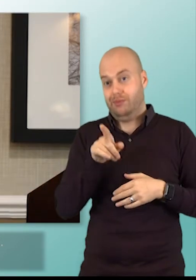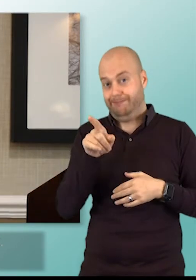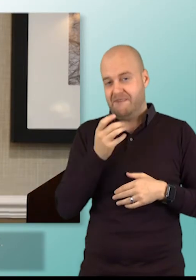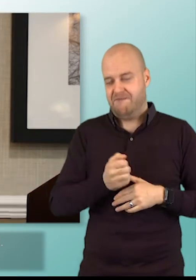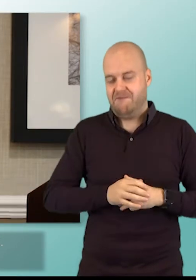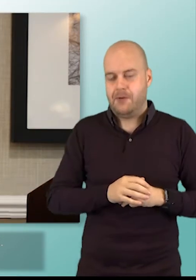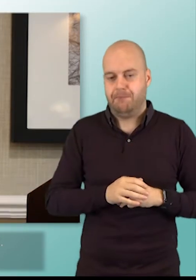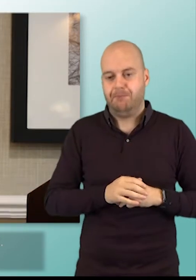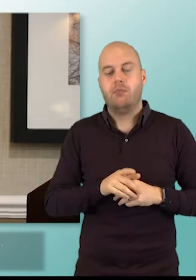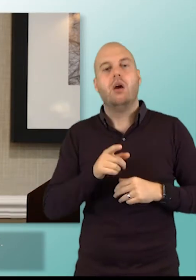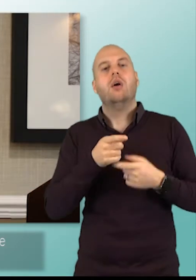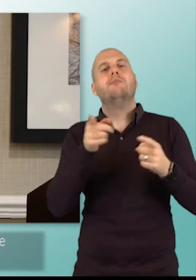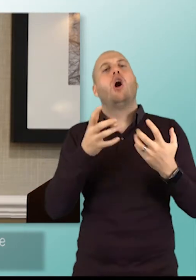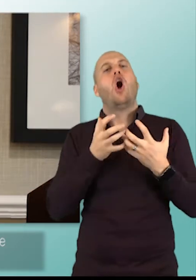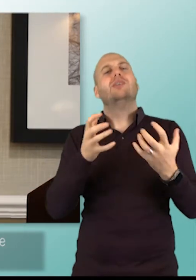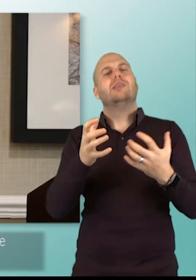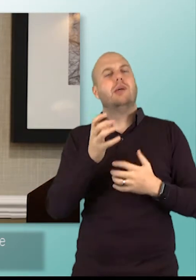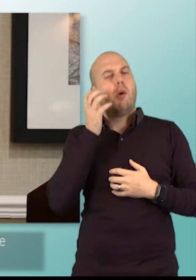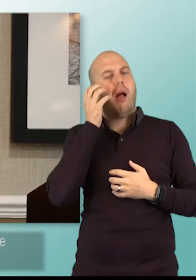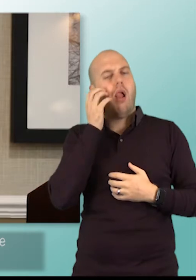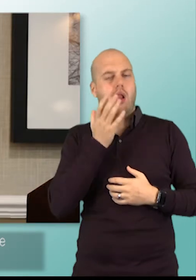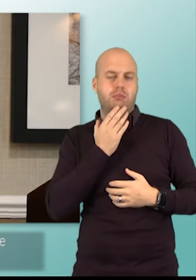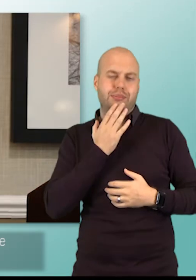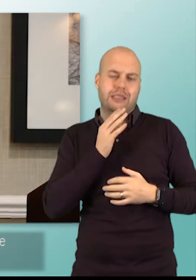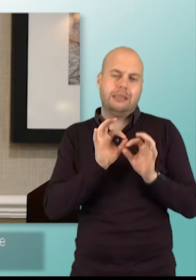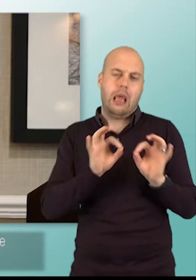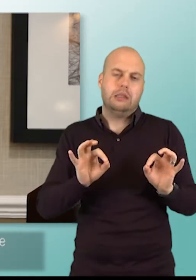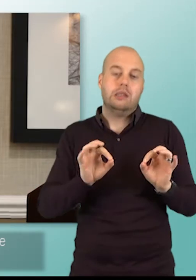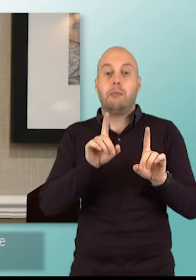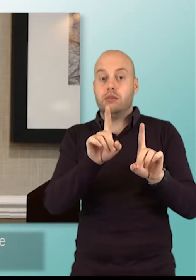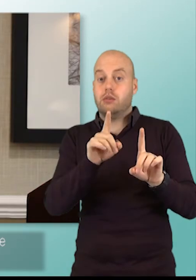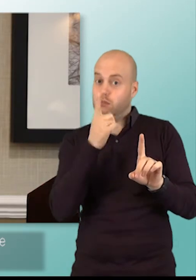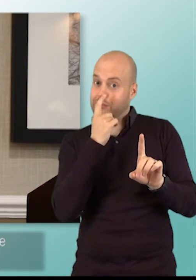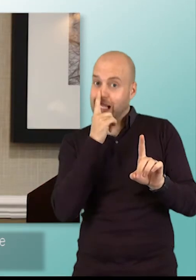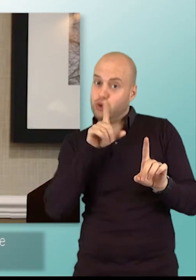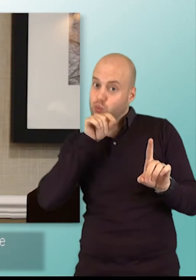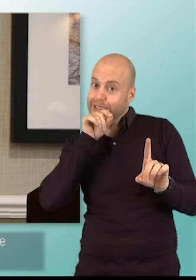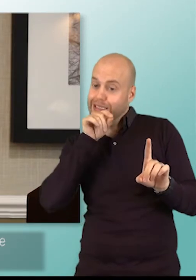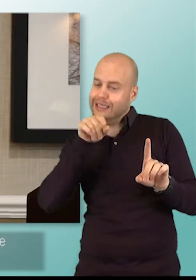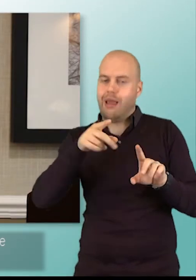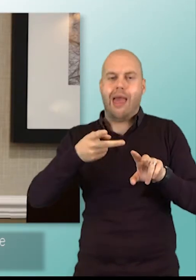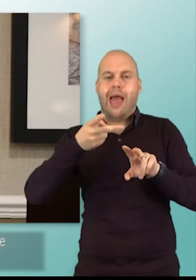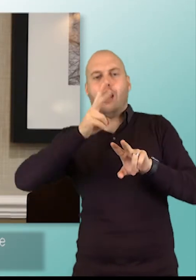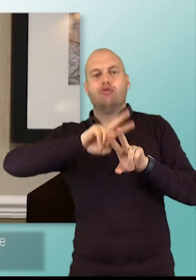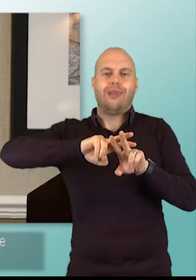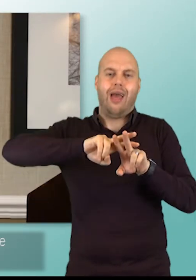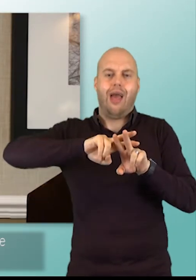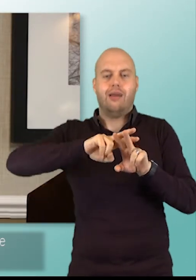Mobiles, if you could just keep them on silent, we'd be delighted if you would like to tweet. The hashtag is